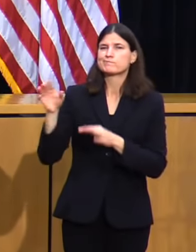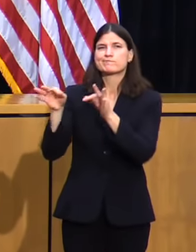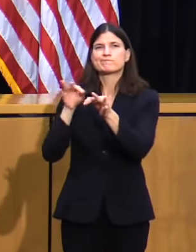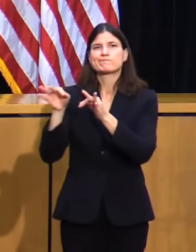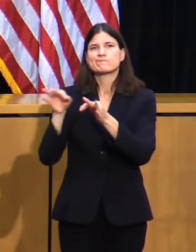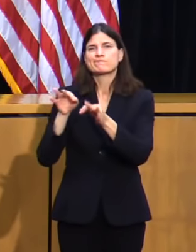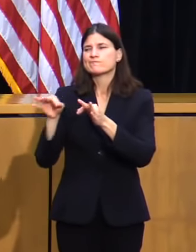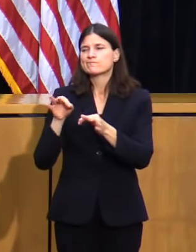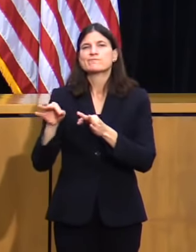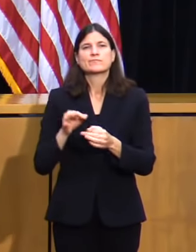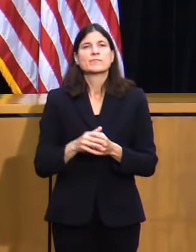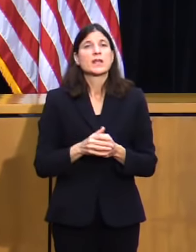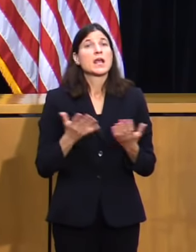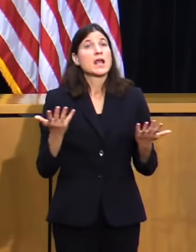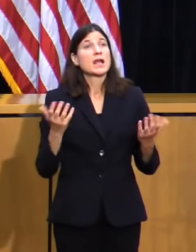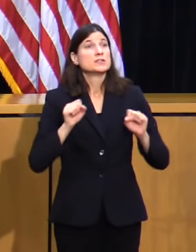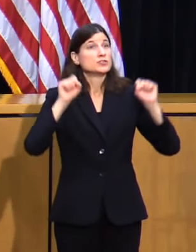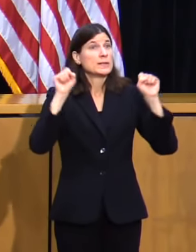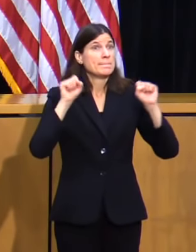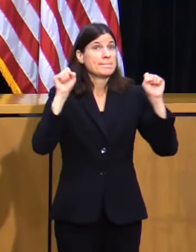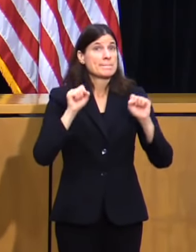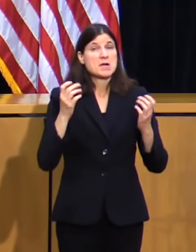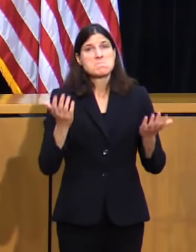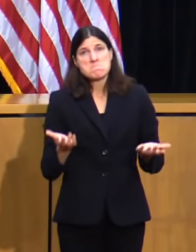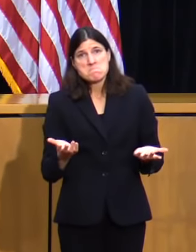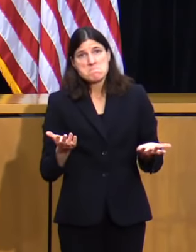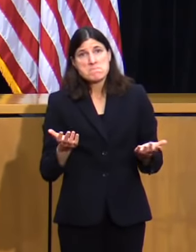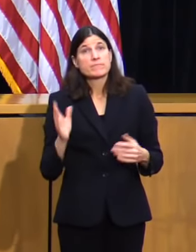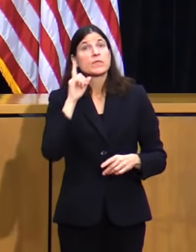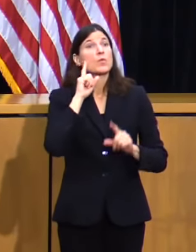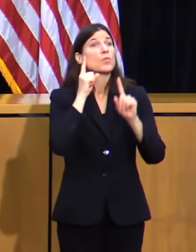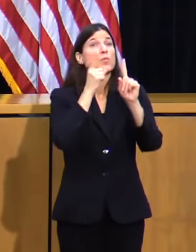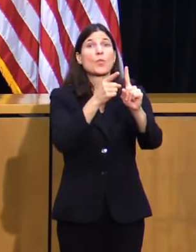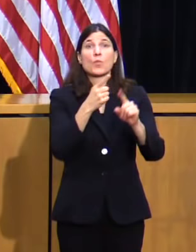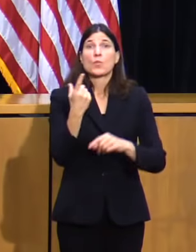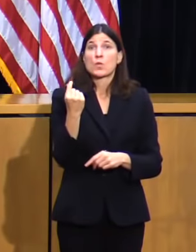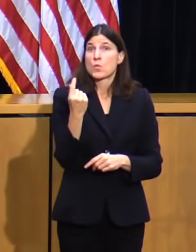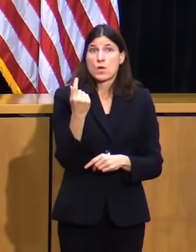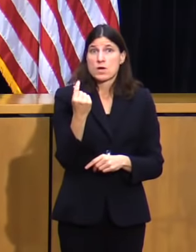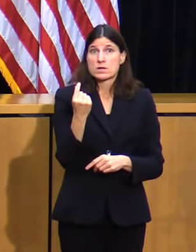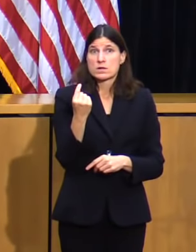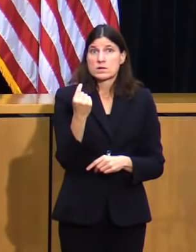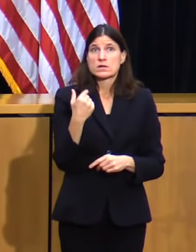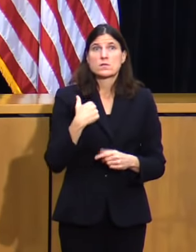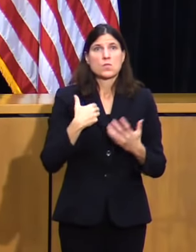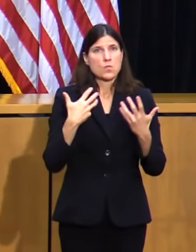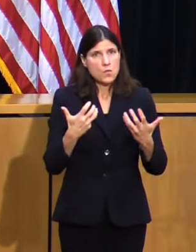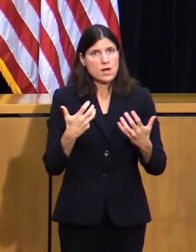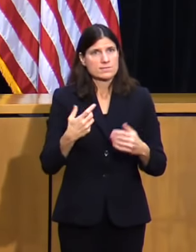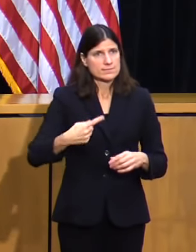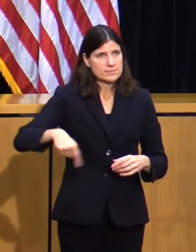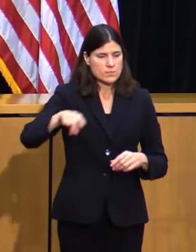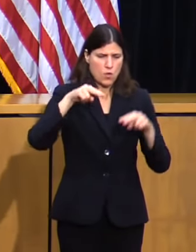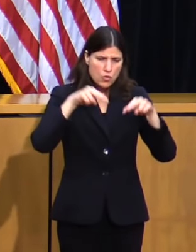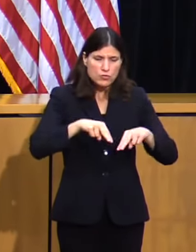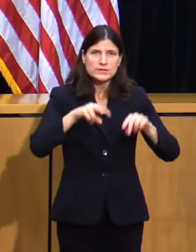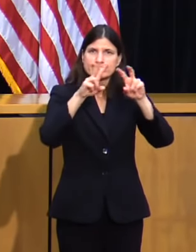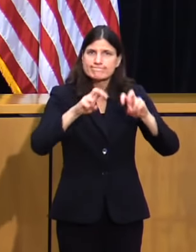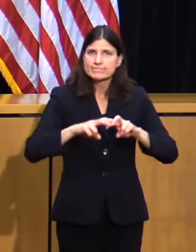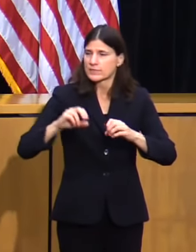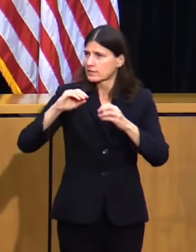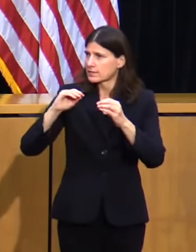goal with respect to everything is to make sure that we follow the data, and the